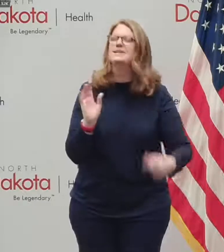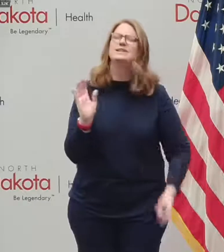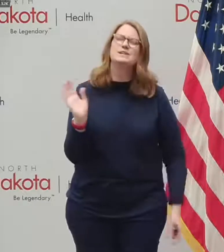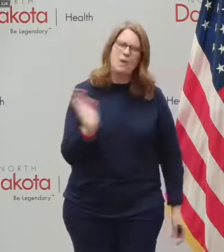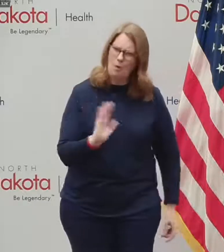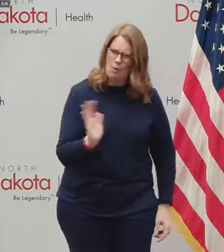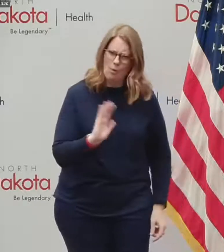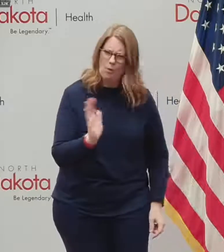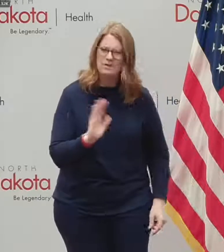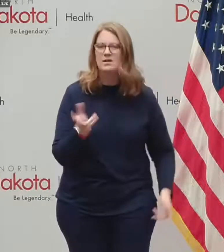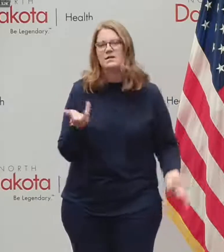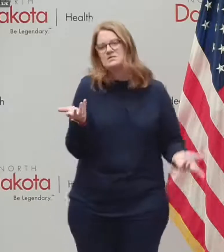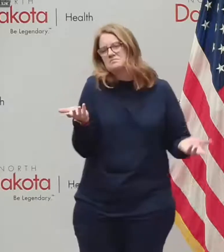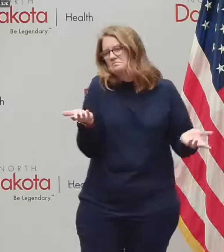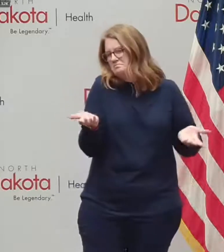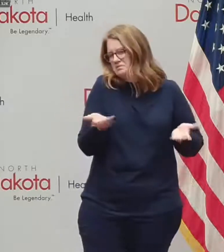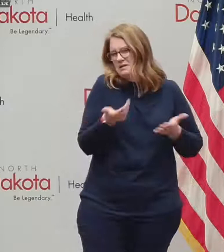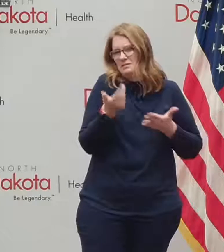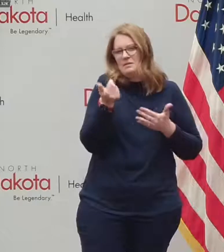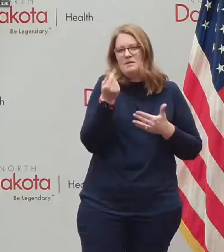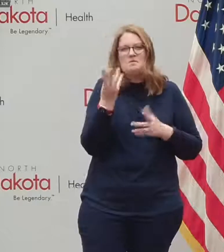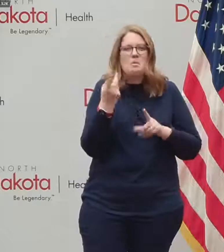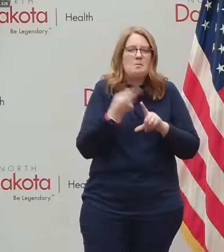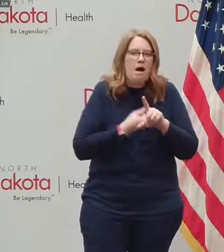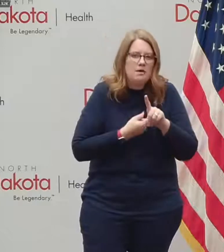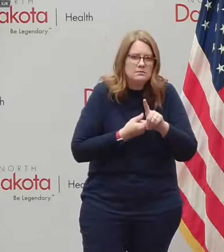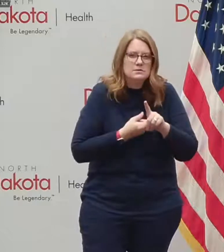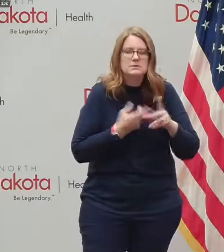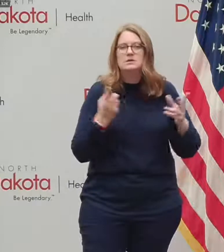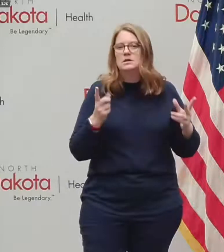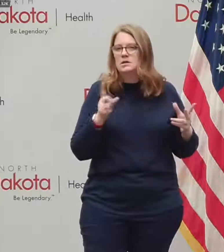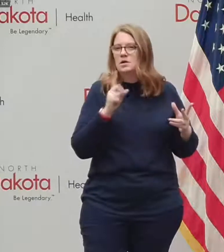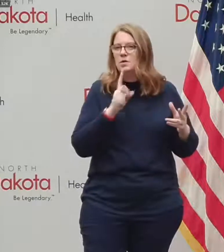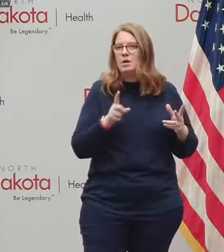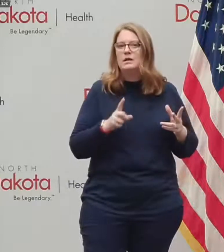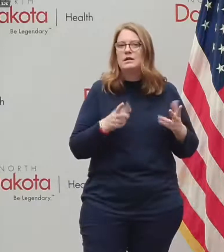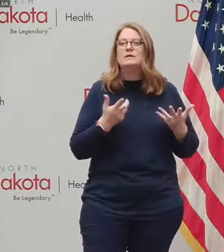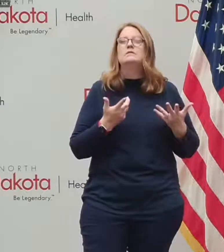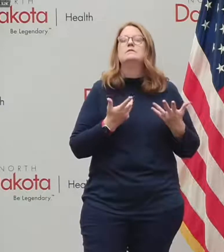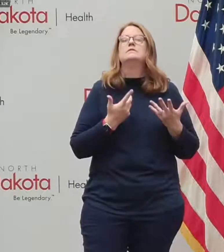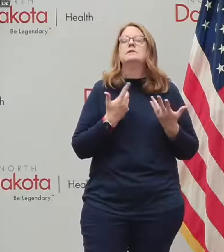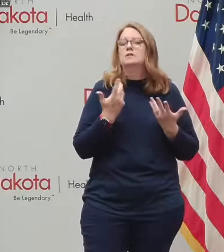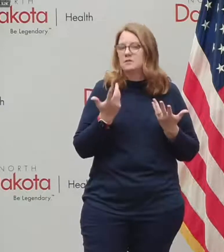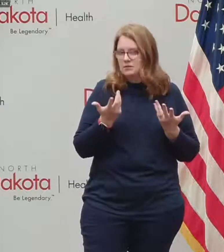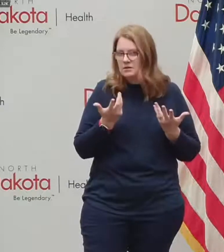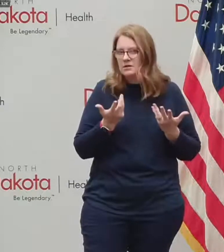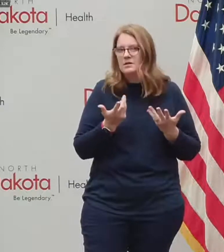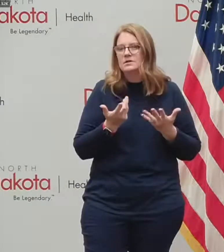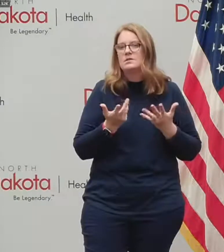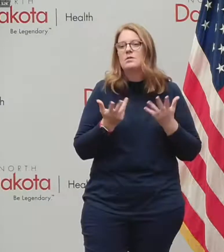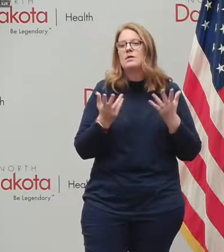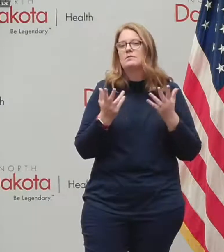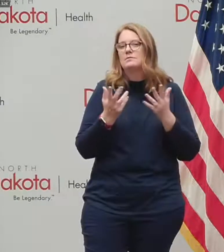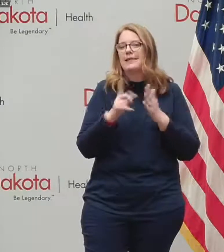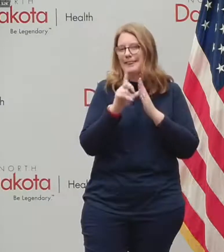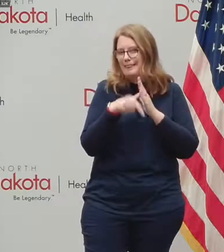here for a matter of months to bridge us to the point when we've got some more tools to